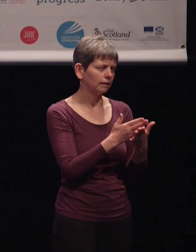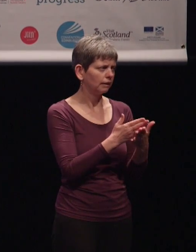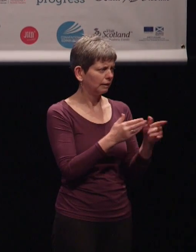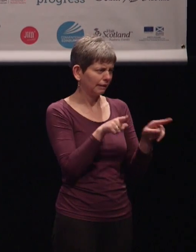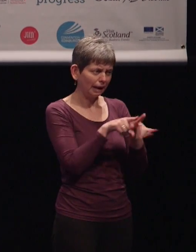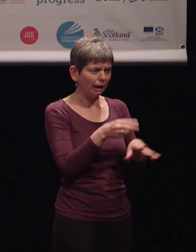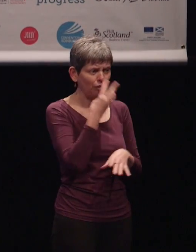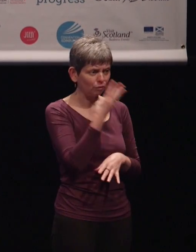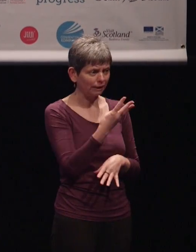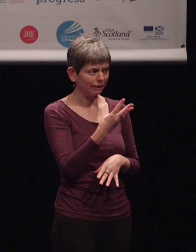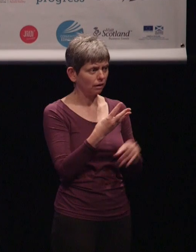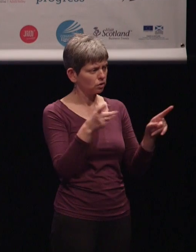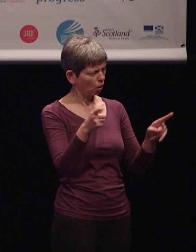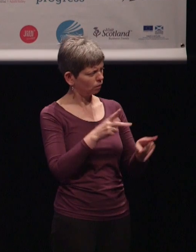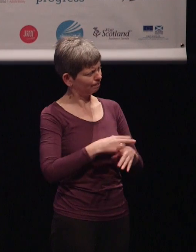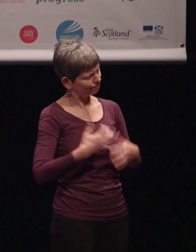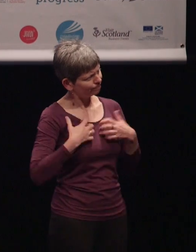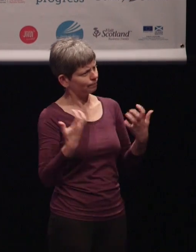for becoming upset.